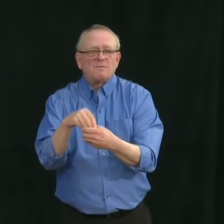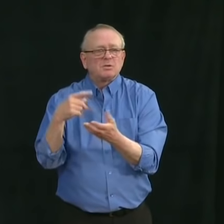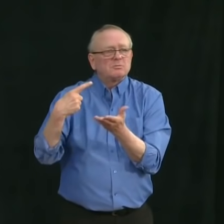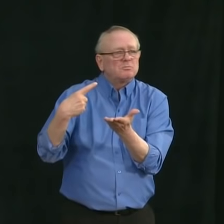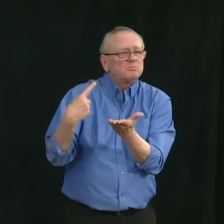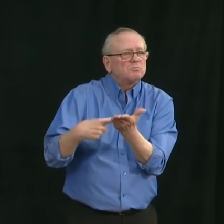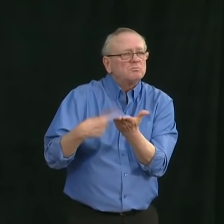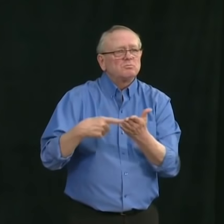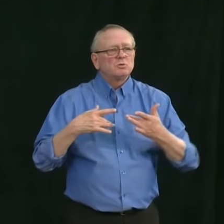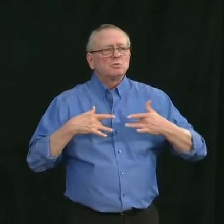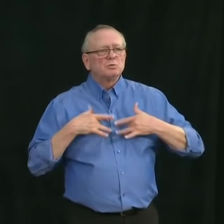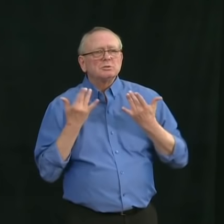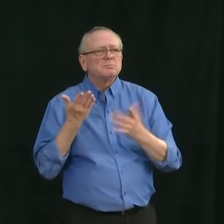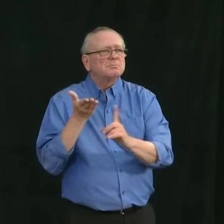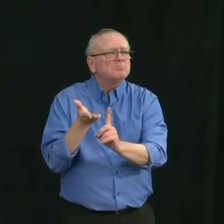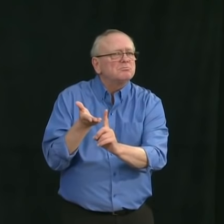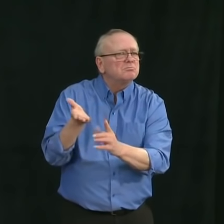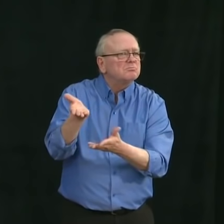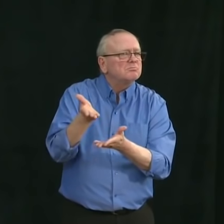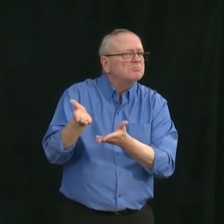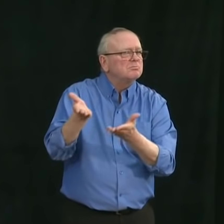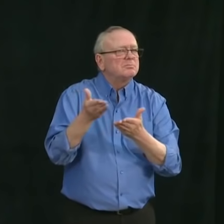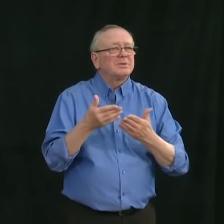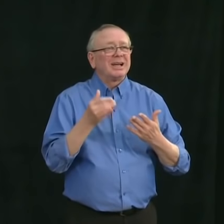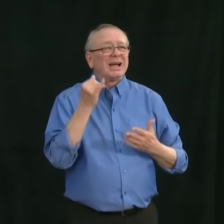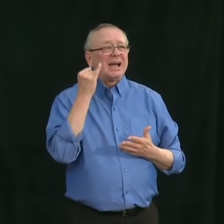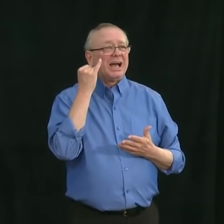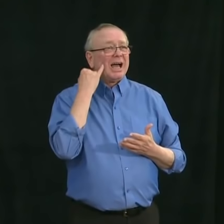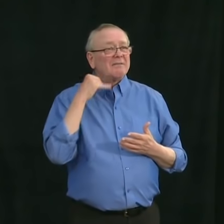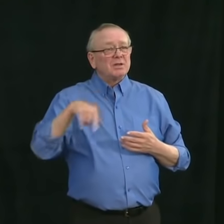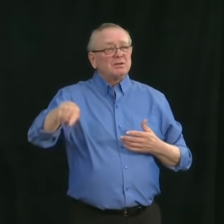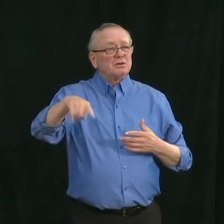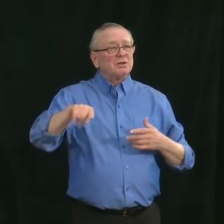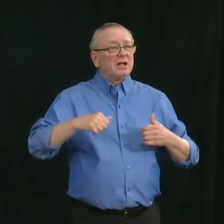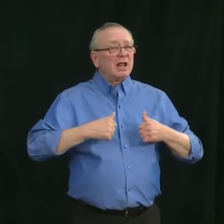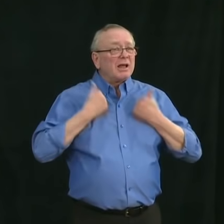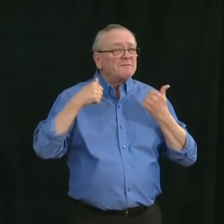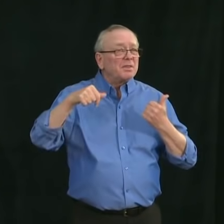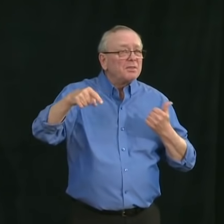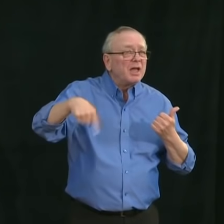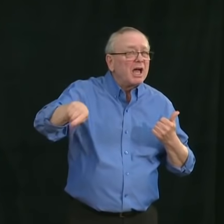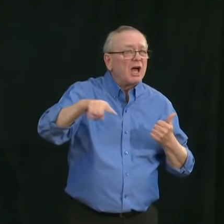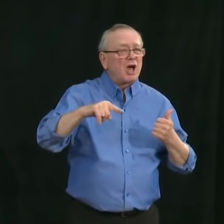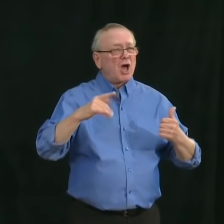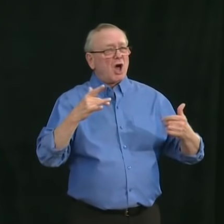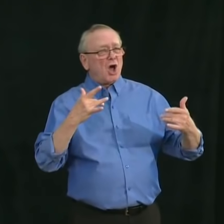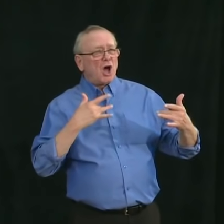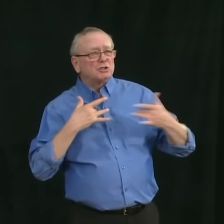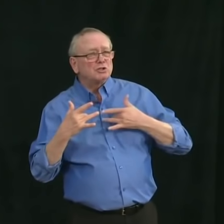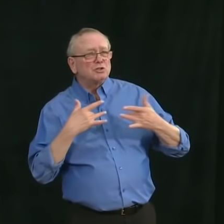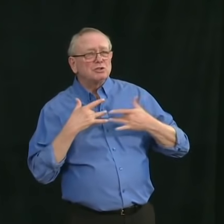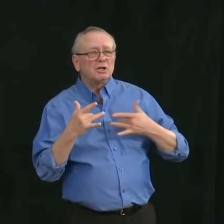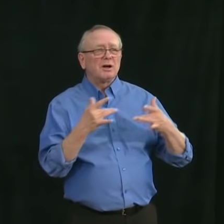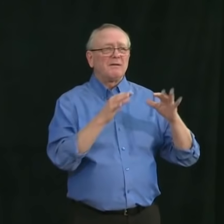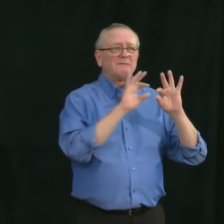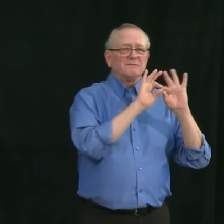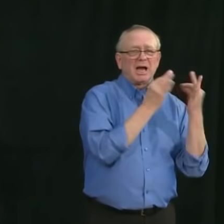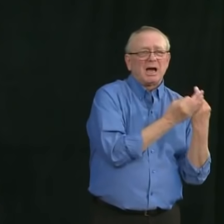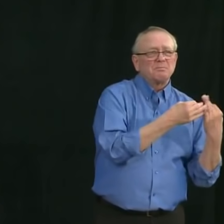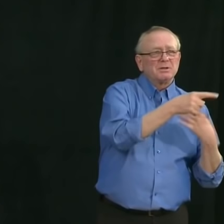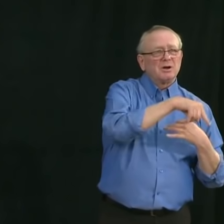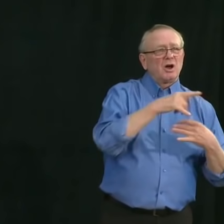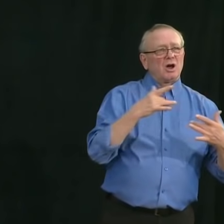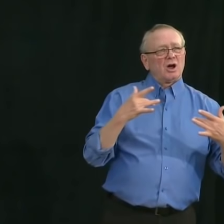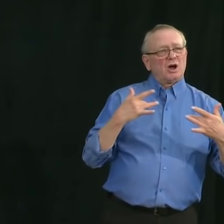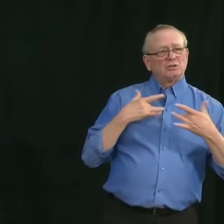specifically, but certainly if there are residents or family members who have concerns about a particular facility, then absolutely